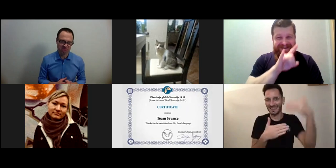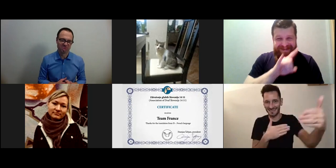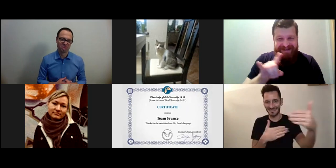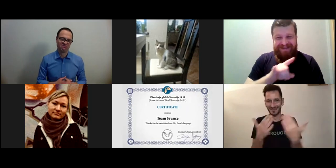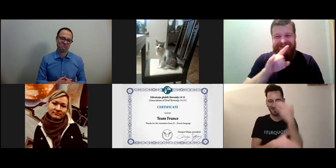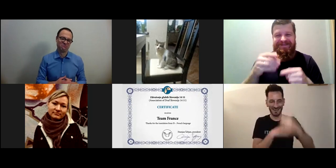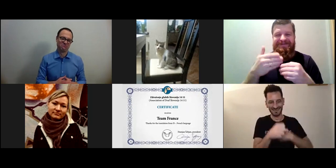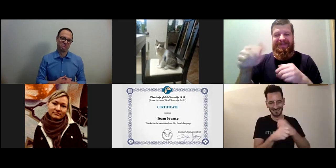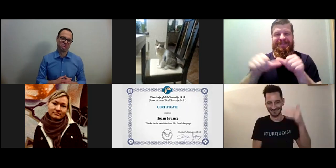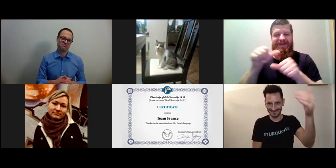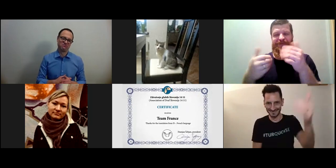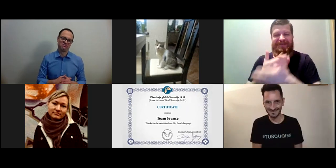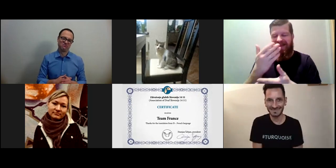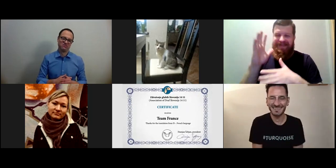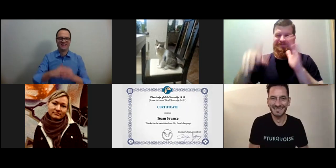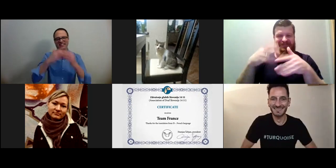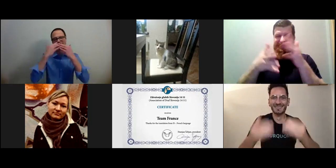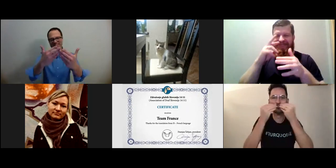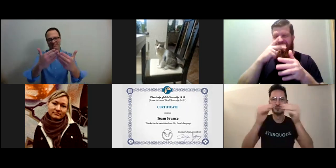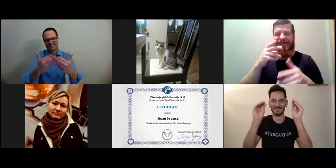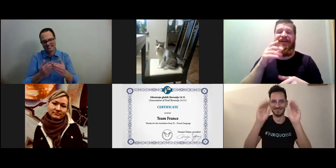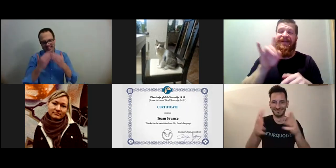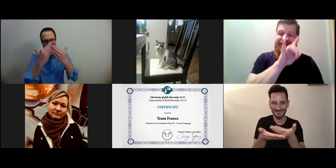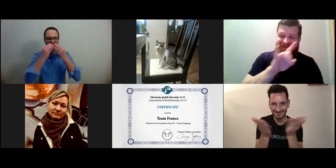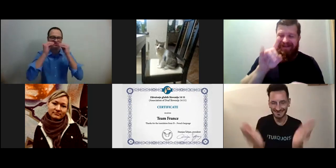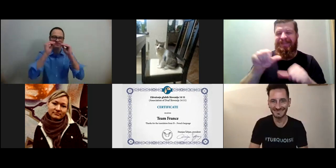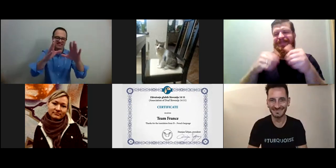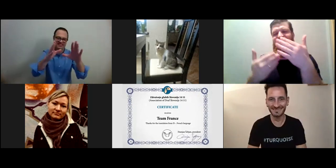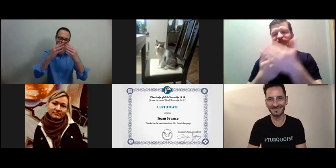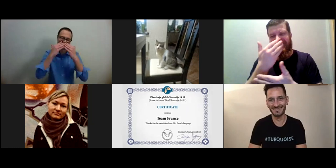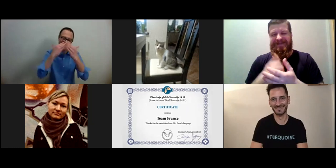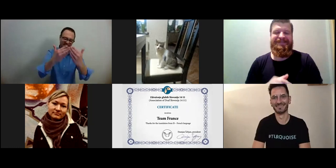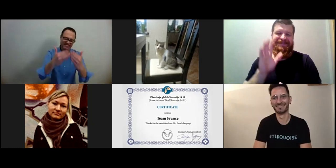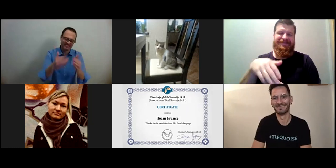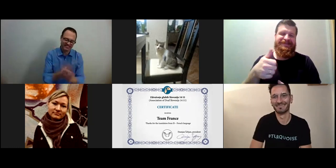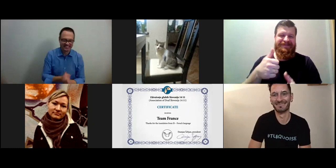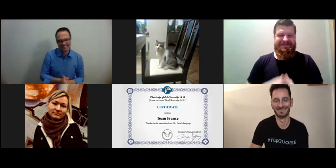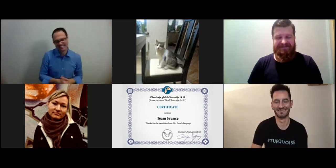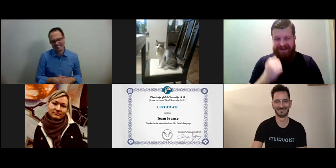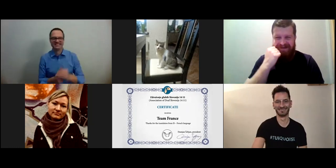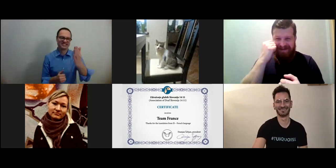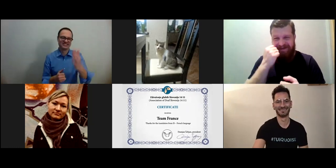Merry Christmas first, and then I wish you a very happy new year. Love you all.